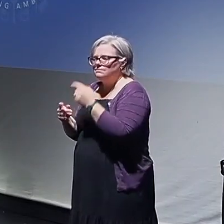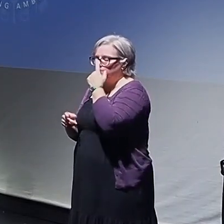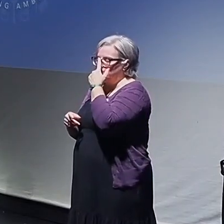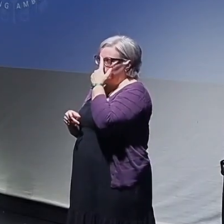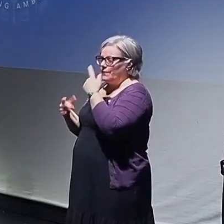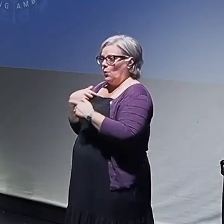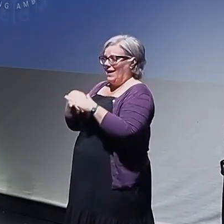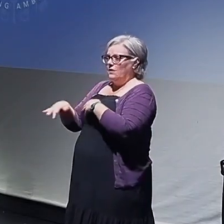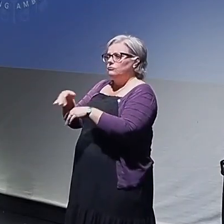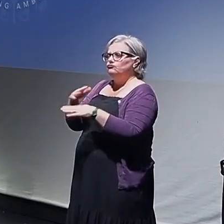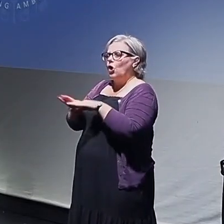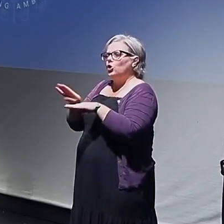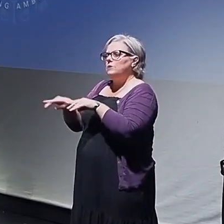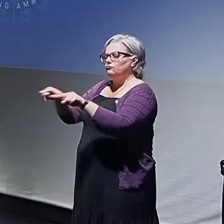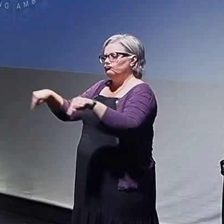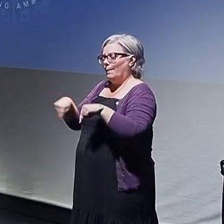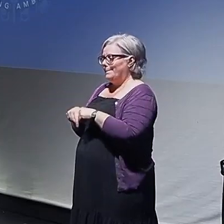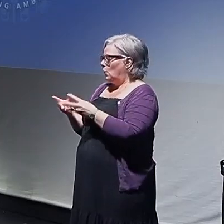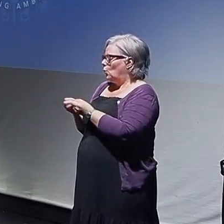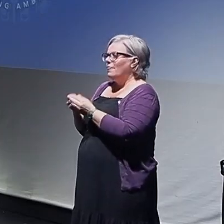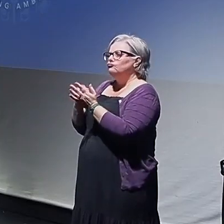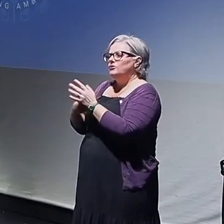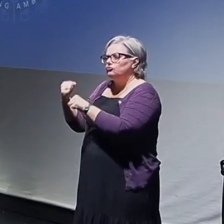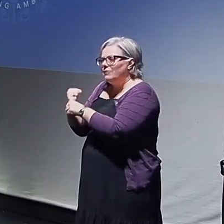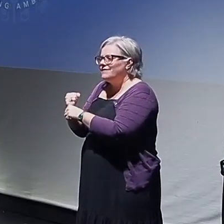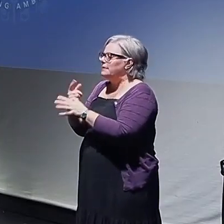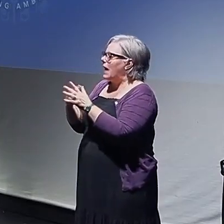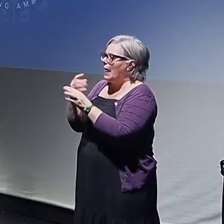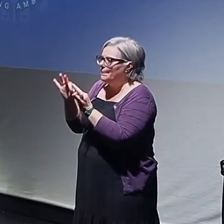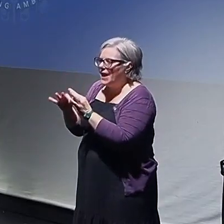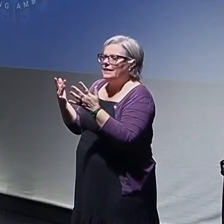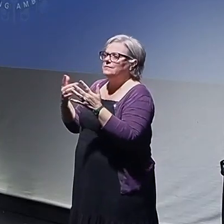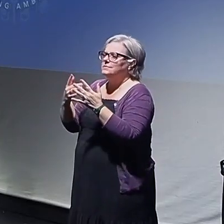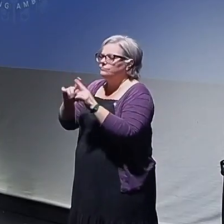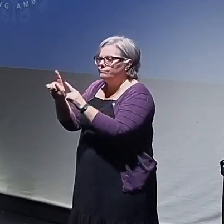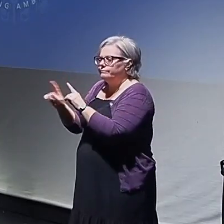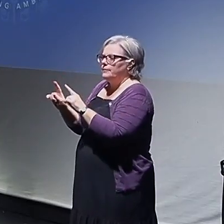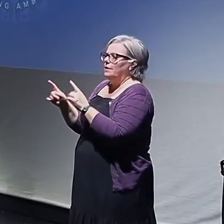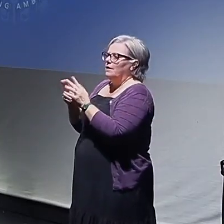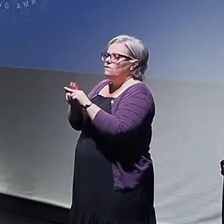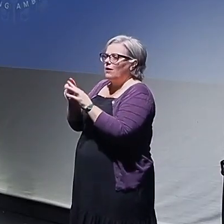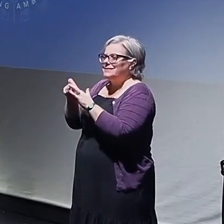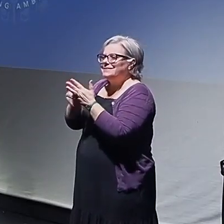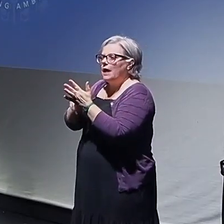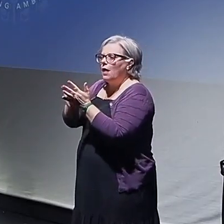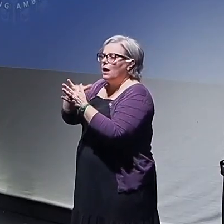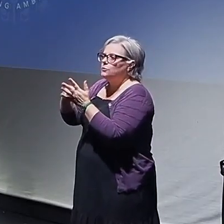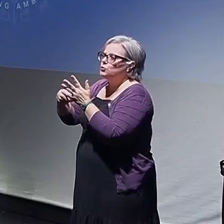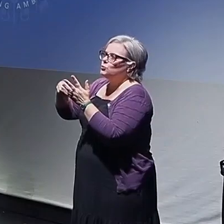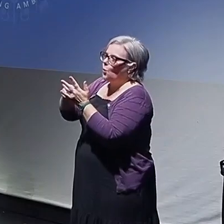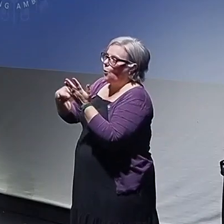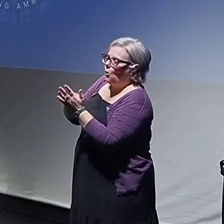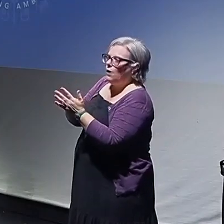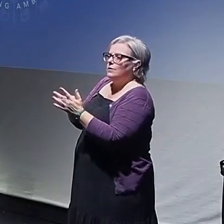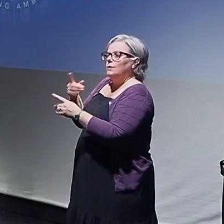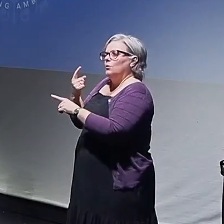this rehearsal room with the late Richard Griffiths, Alan Bennett, Nicholas Heitner, Francis de la Tour, learning about